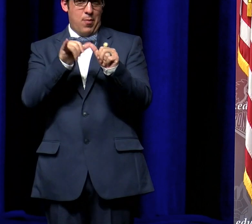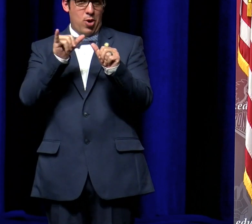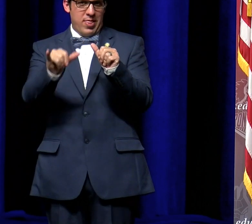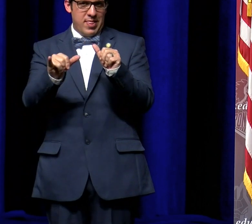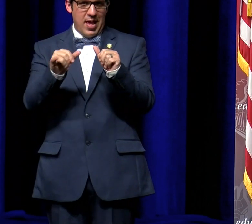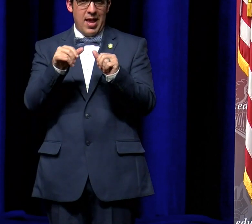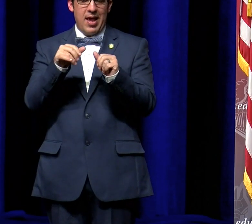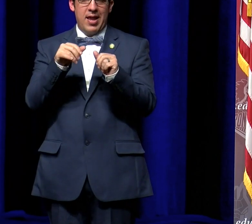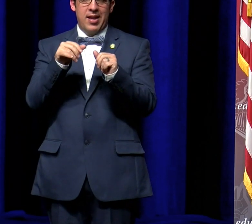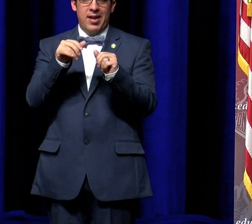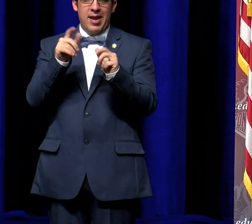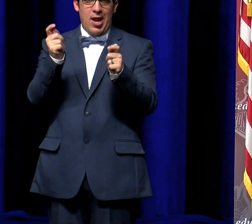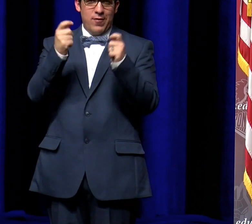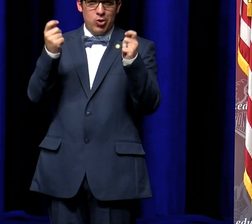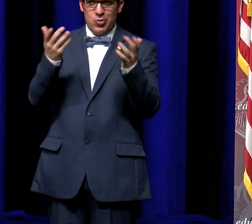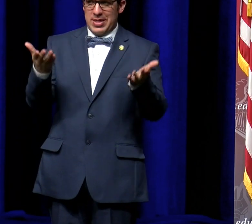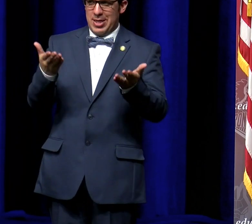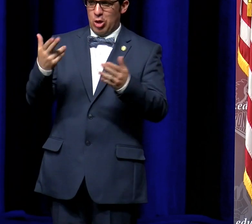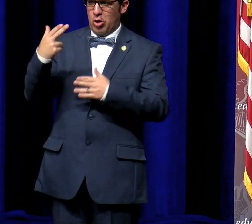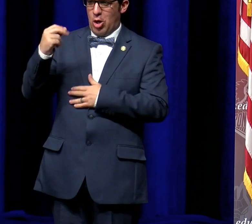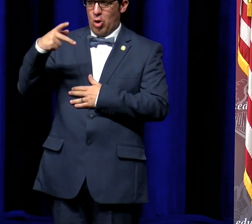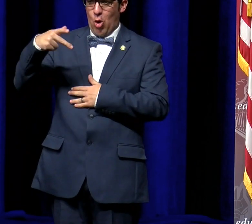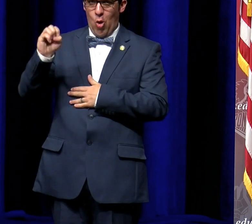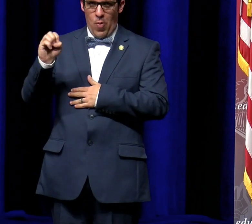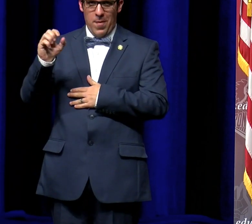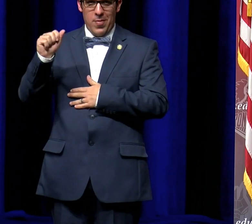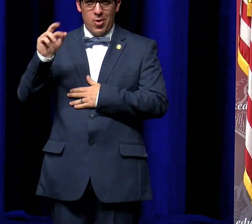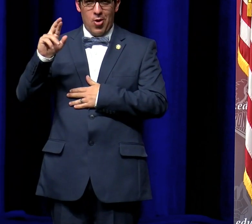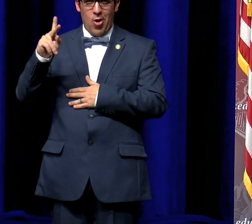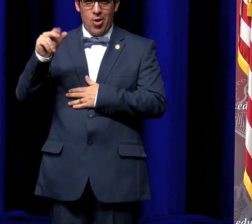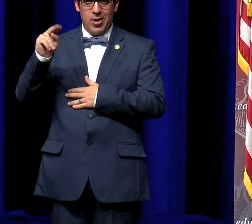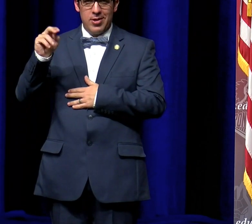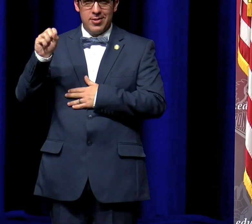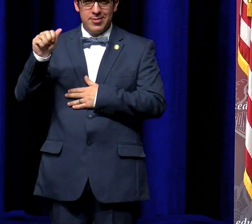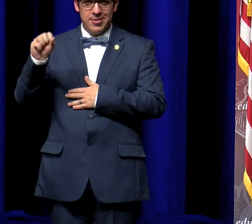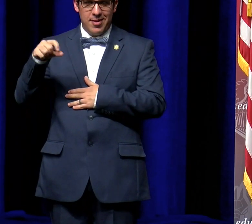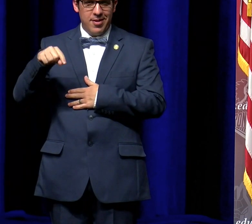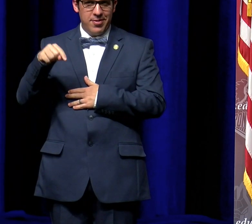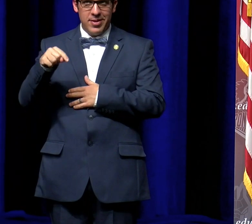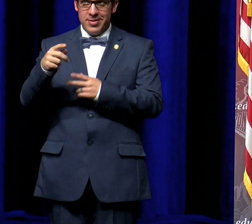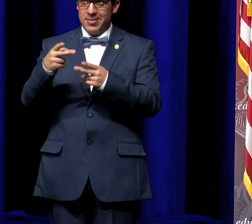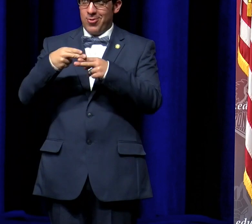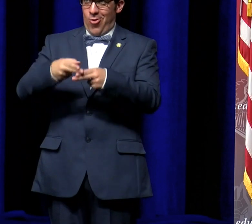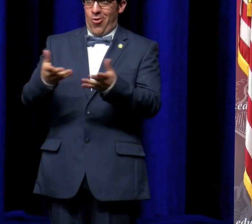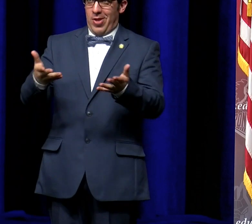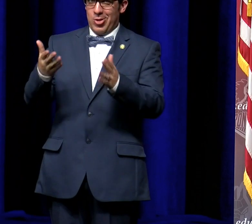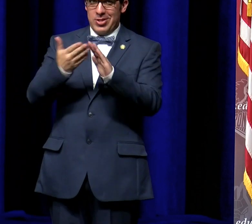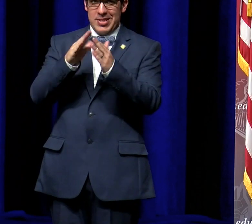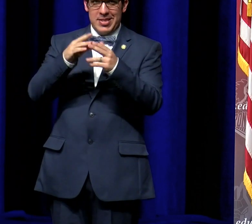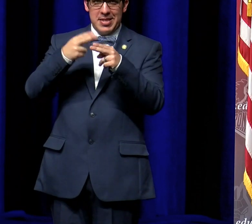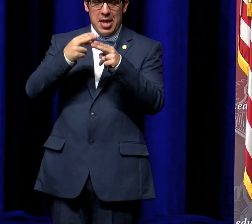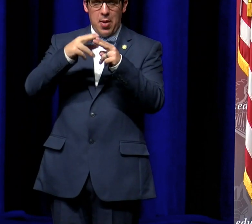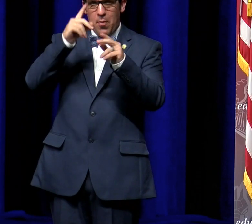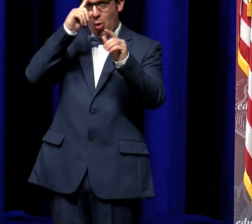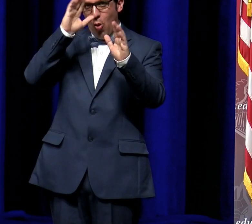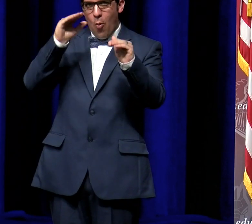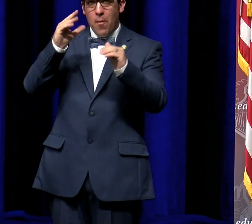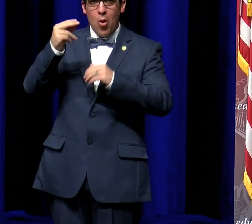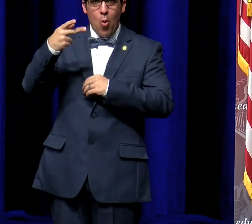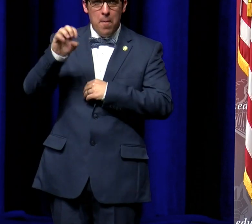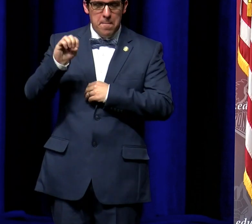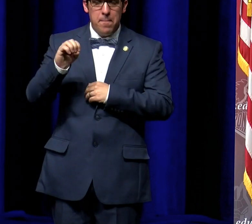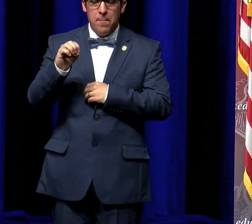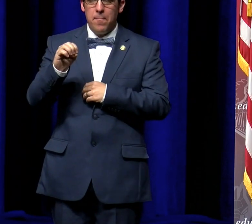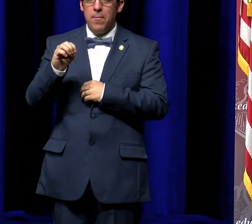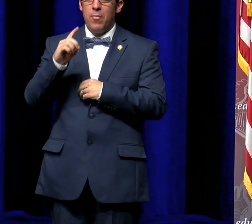in Hope, Arkansas, a place called Hope. And so hopefully that today's meeting and